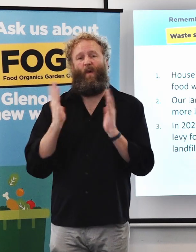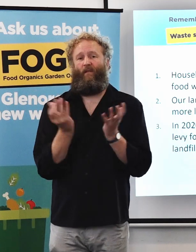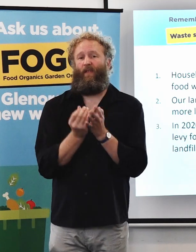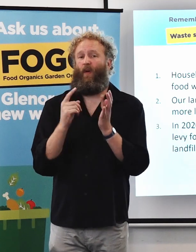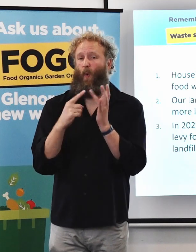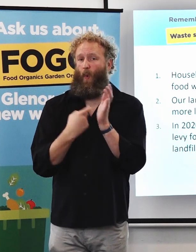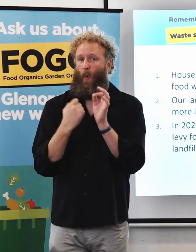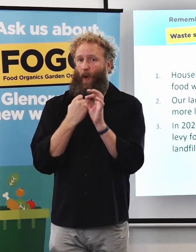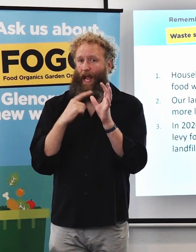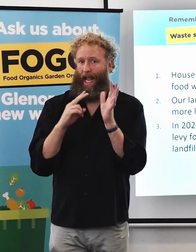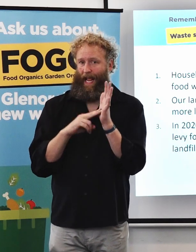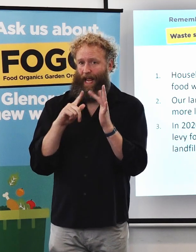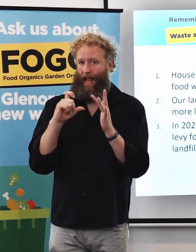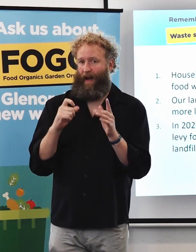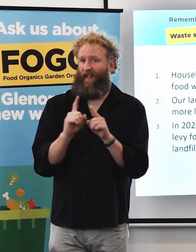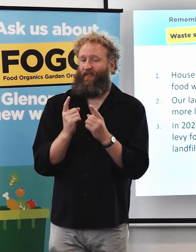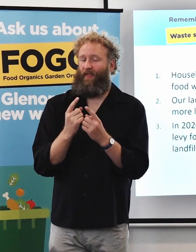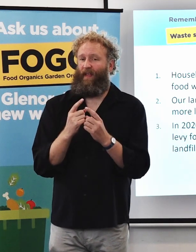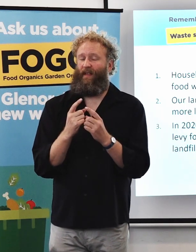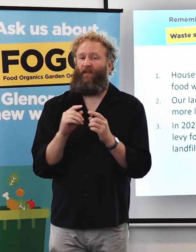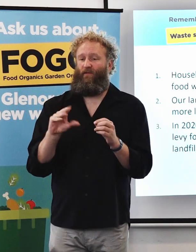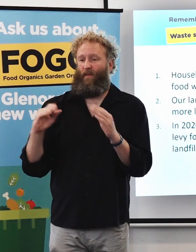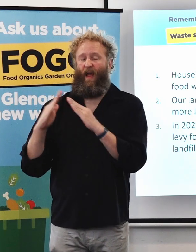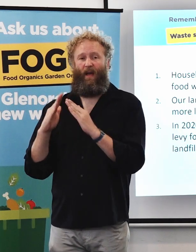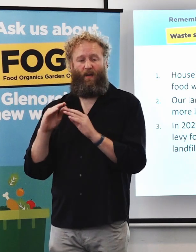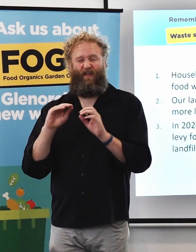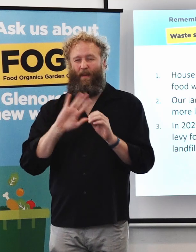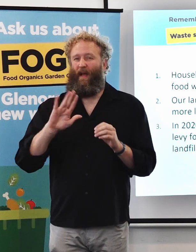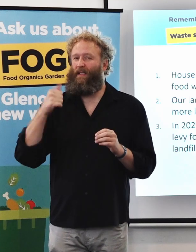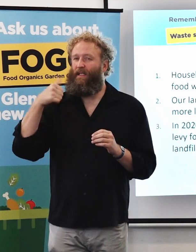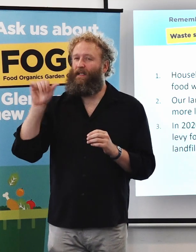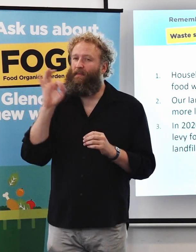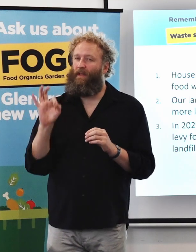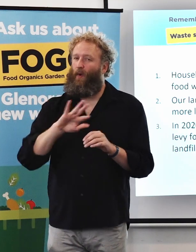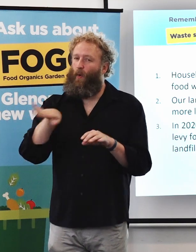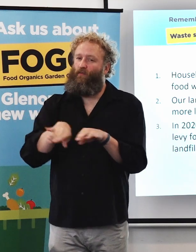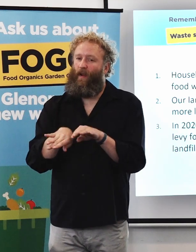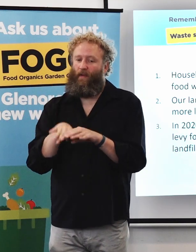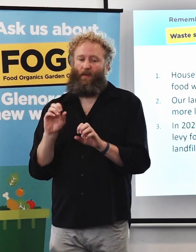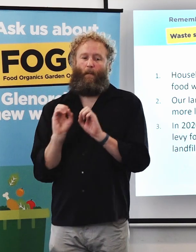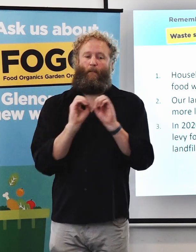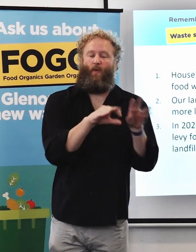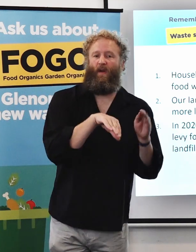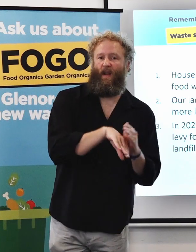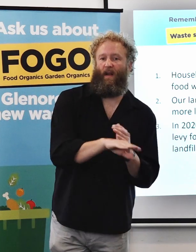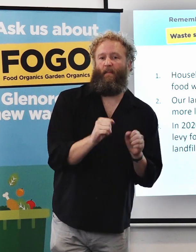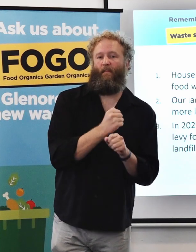household waste bin and turn it into something to create a circular economy with that. So instead of just burying